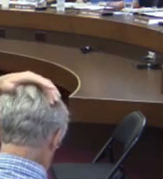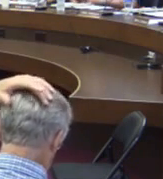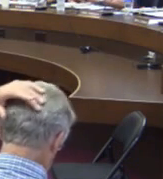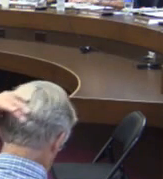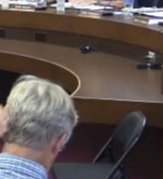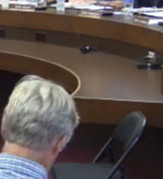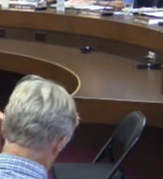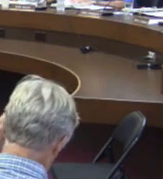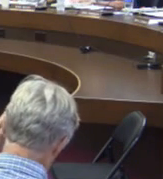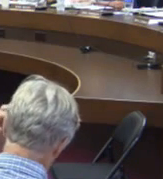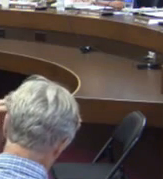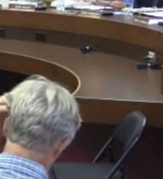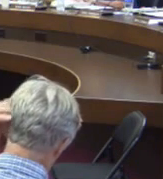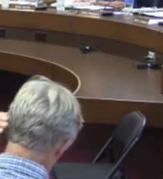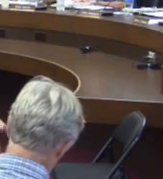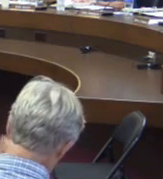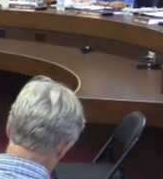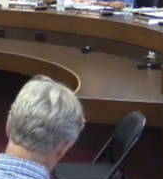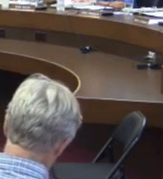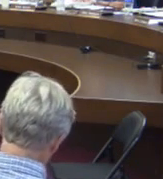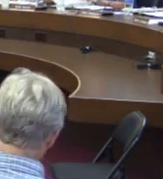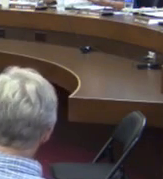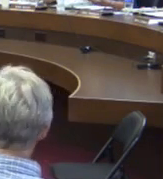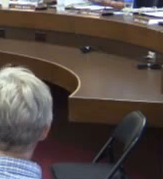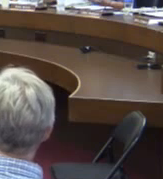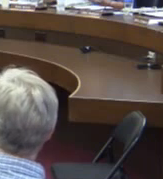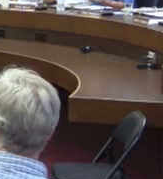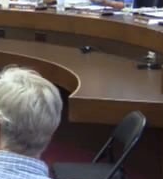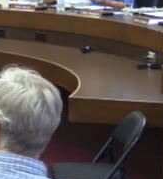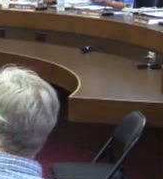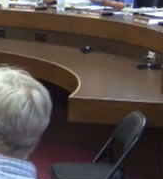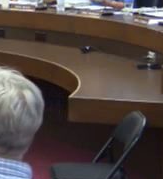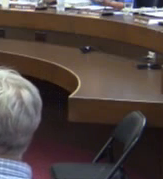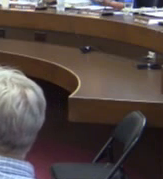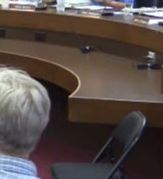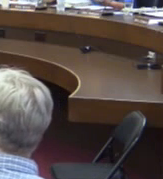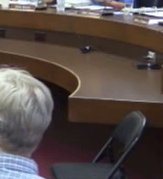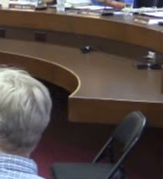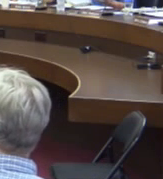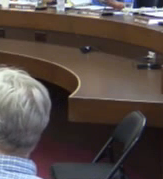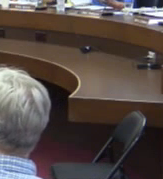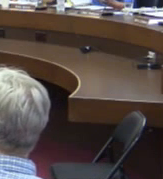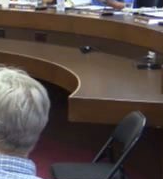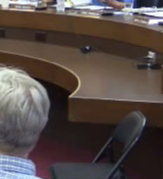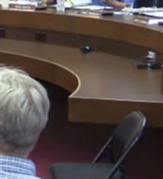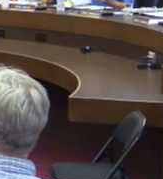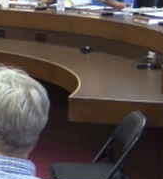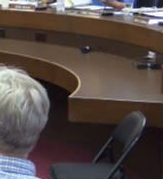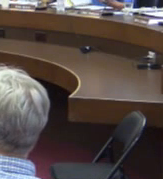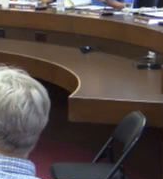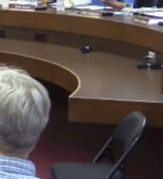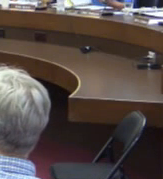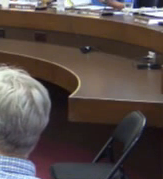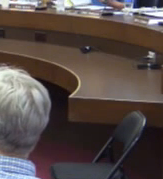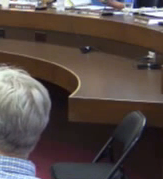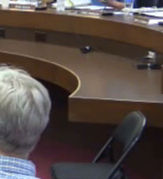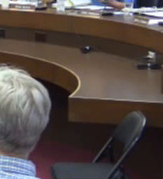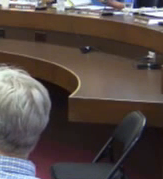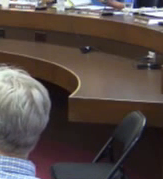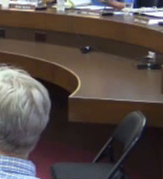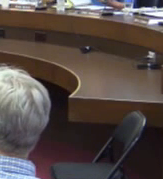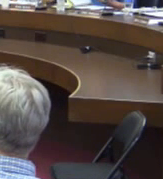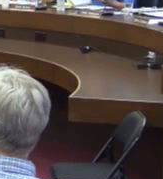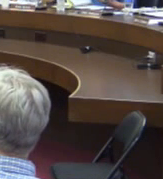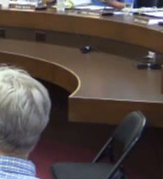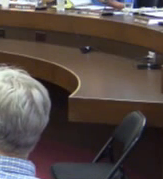Just a quick, and I know that President Carrizo has certainly kept you up to date on our activities this summer, but I just wanted to